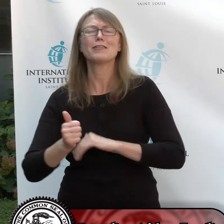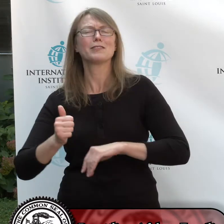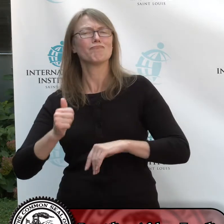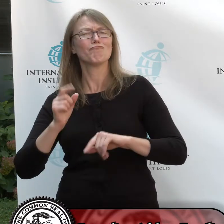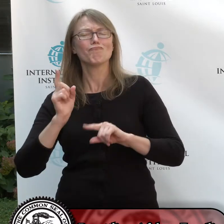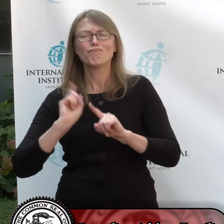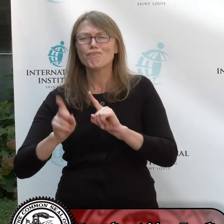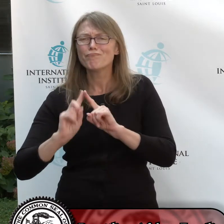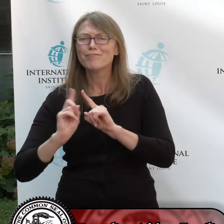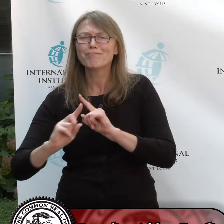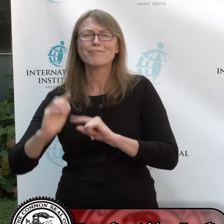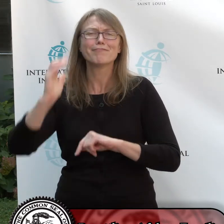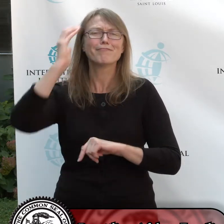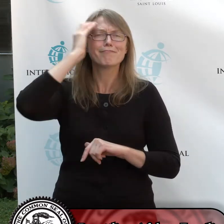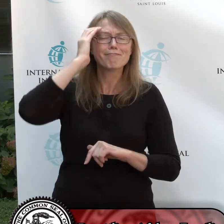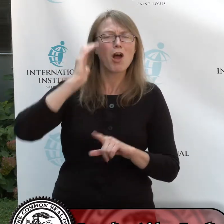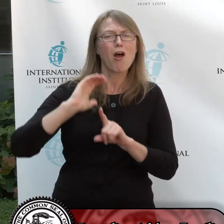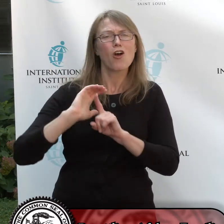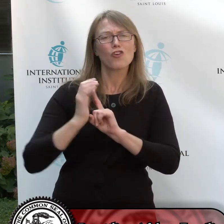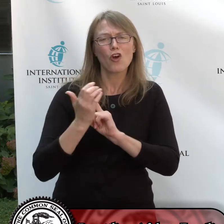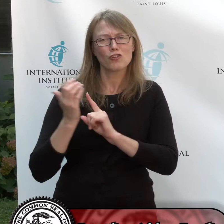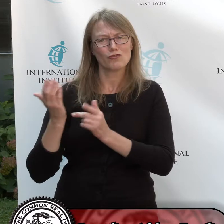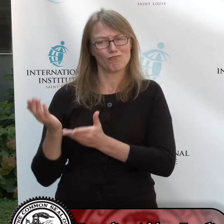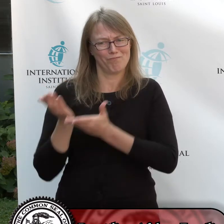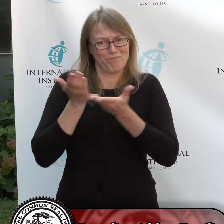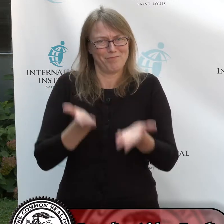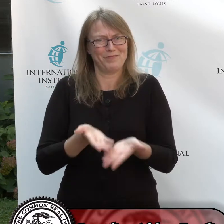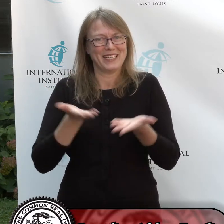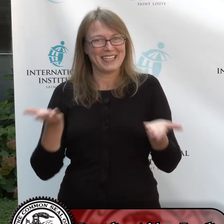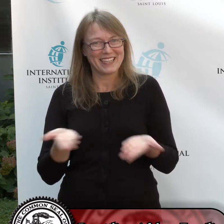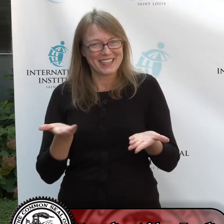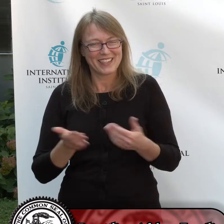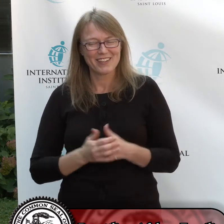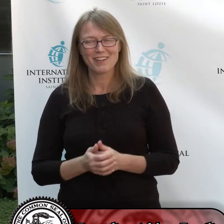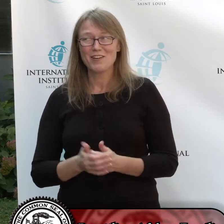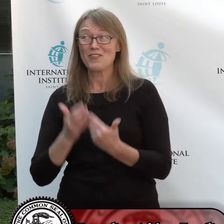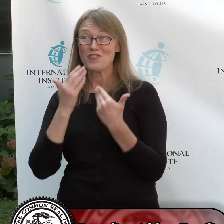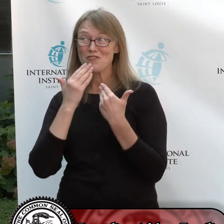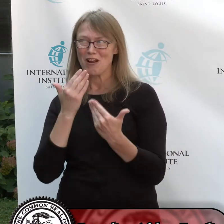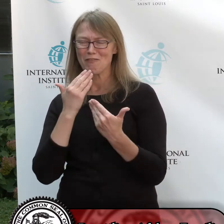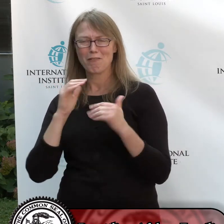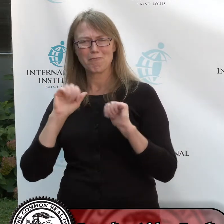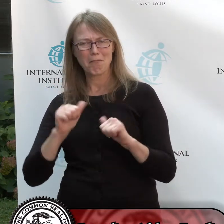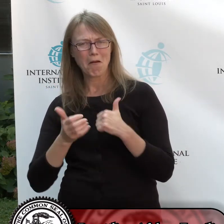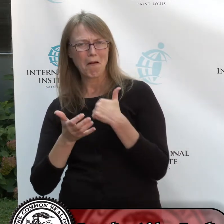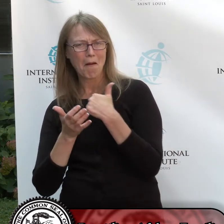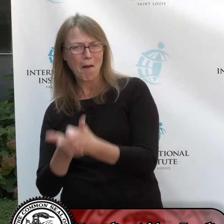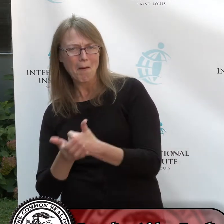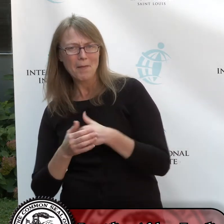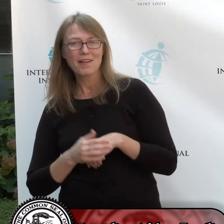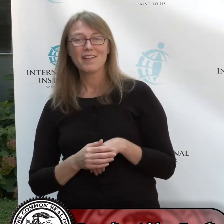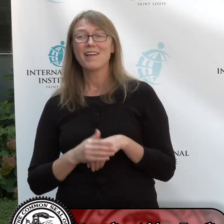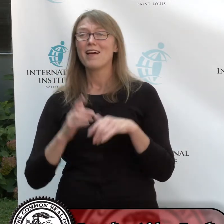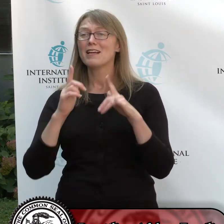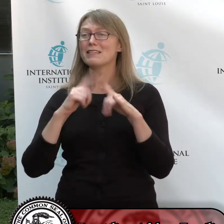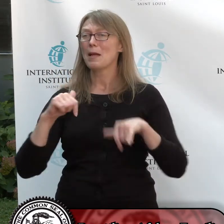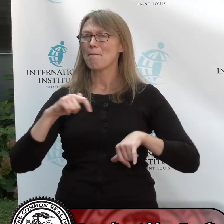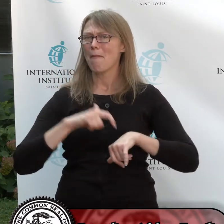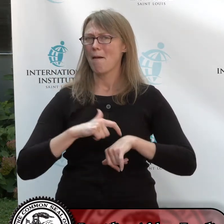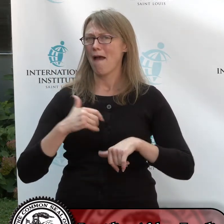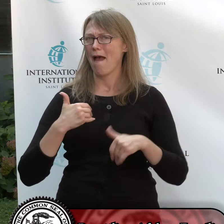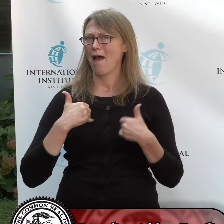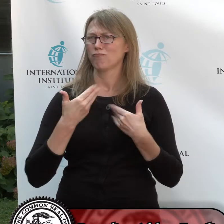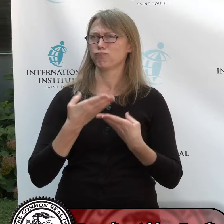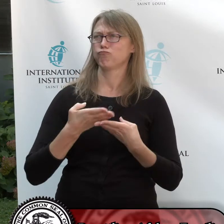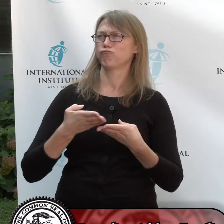the International Institute of St. Louis for facilitating the resettlement, along with the broad and diverse public-private coalition